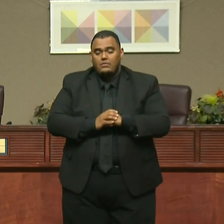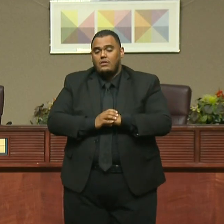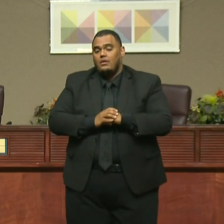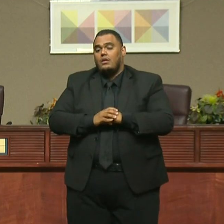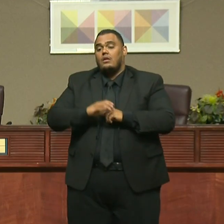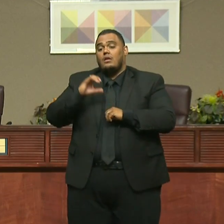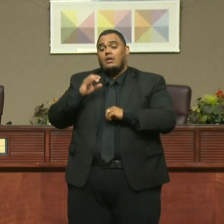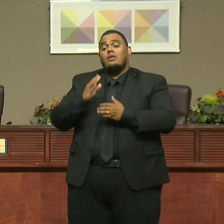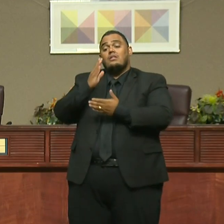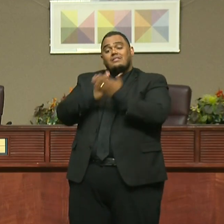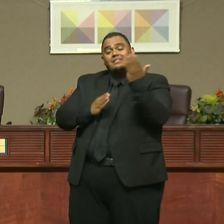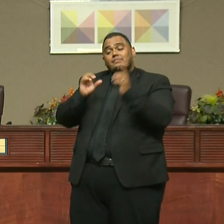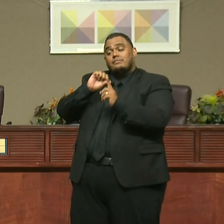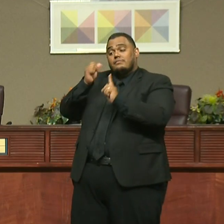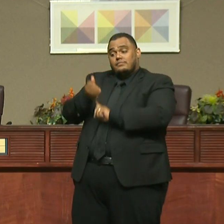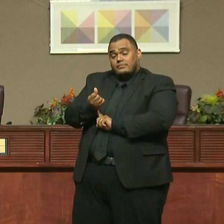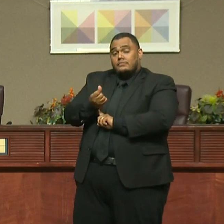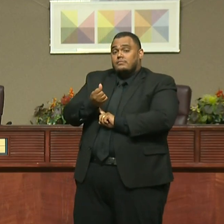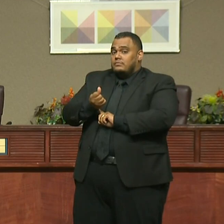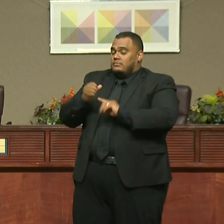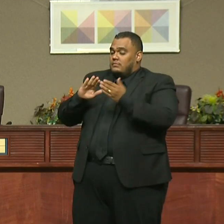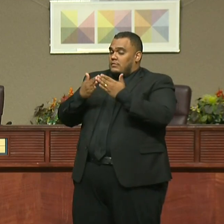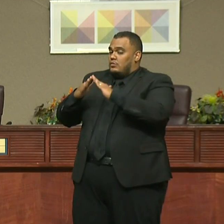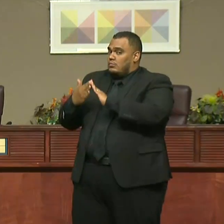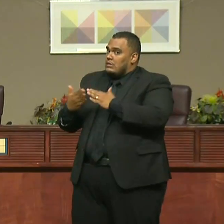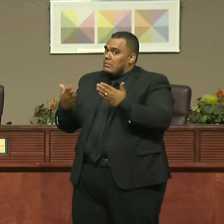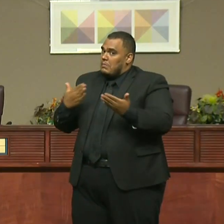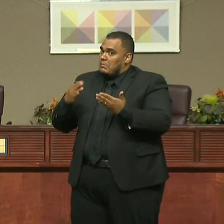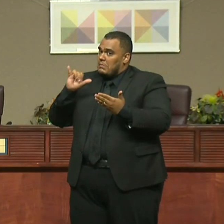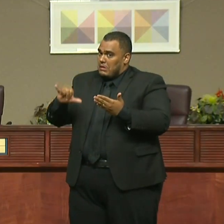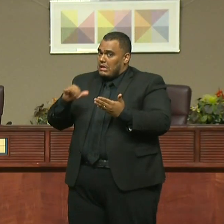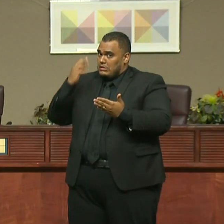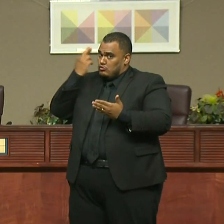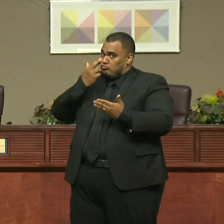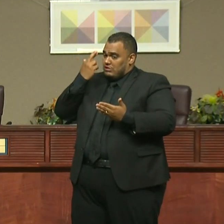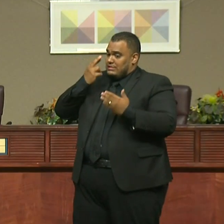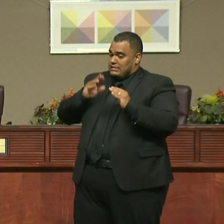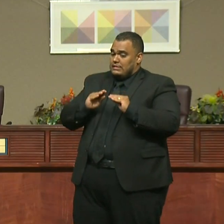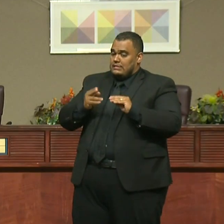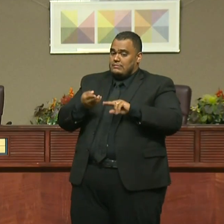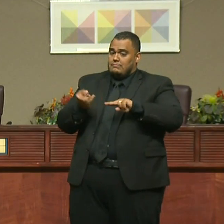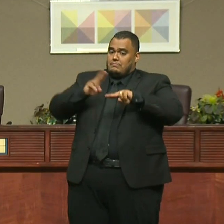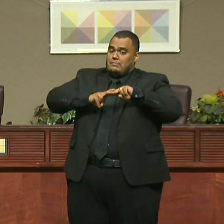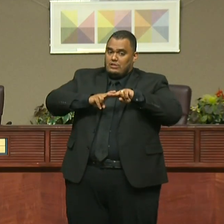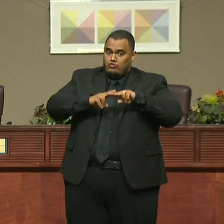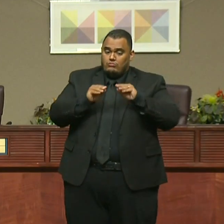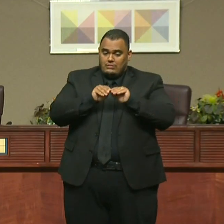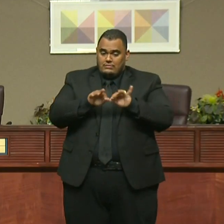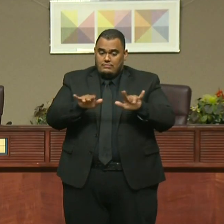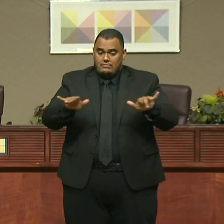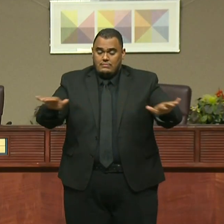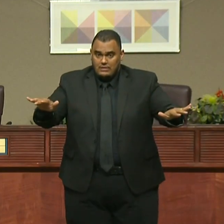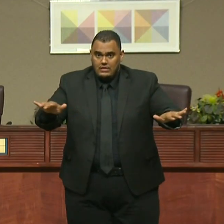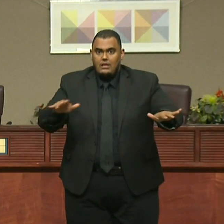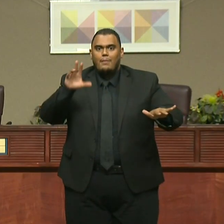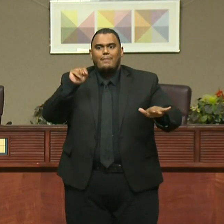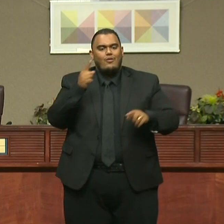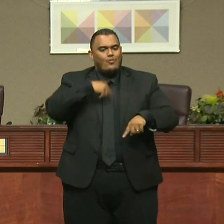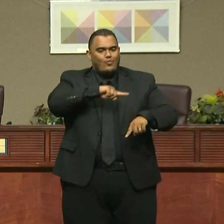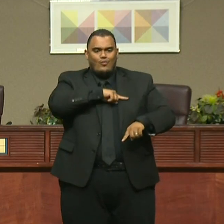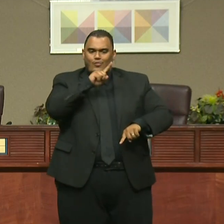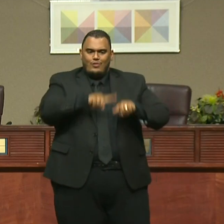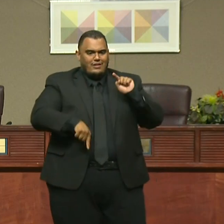for, but what is critical is that we demonstrated before that we can curtail the transmission if we adhere to